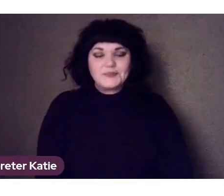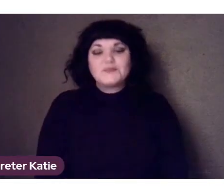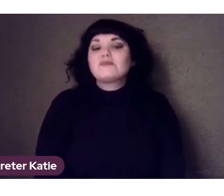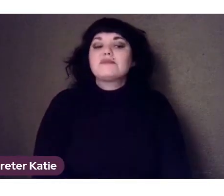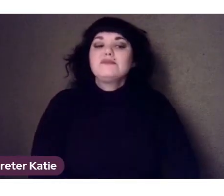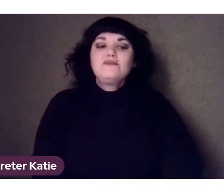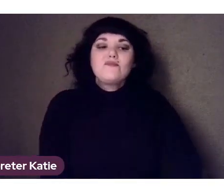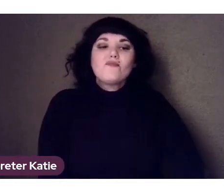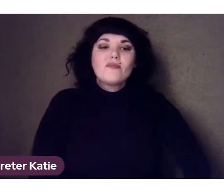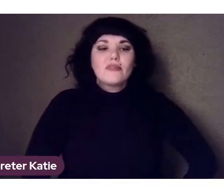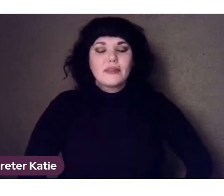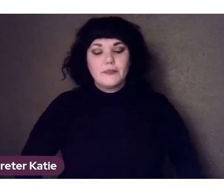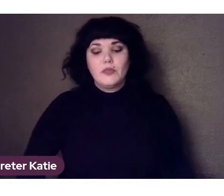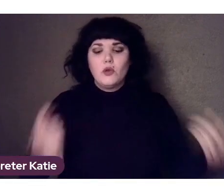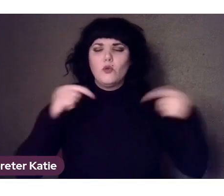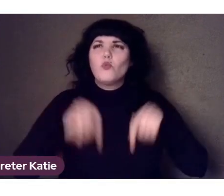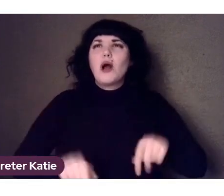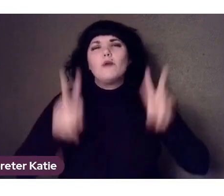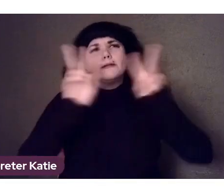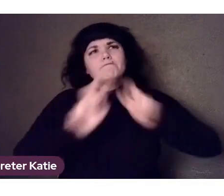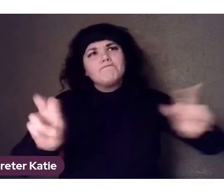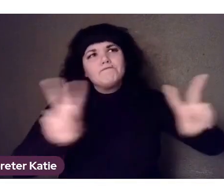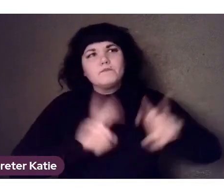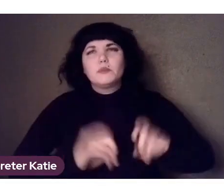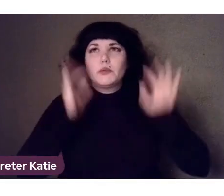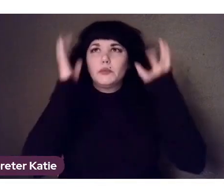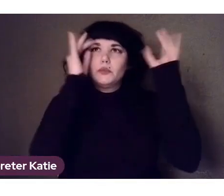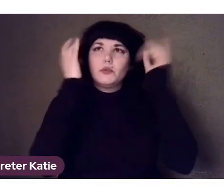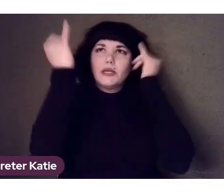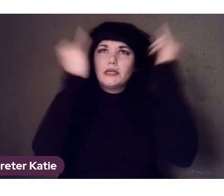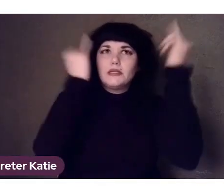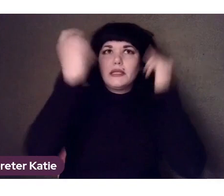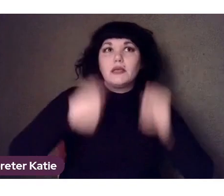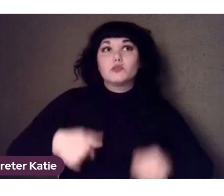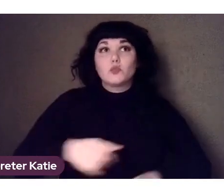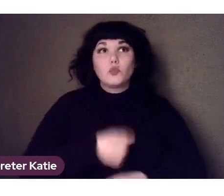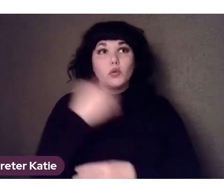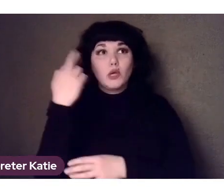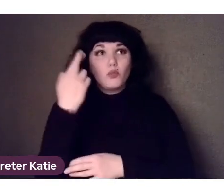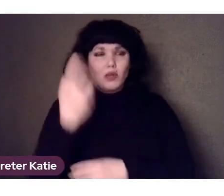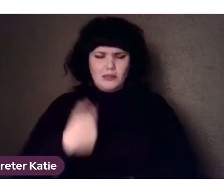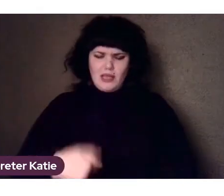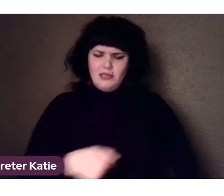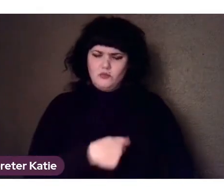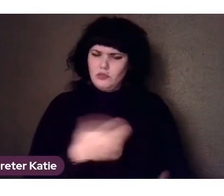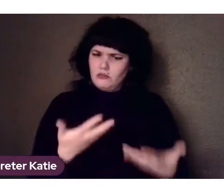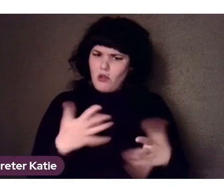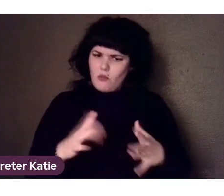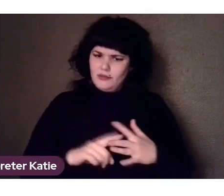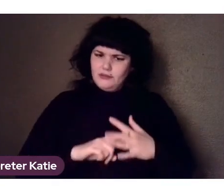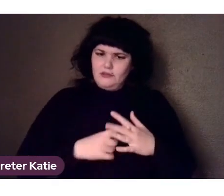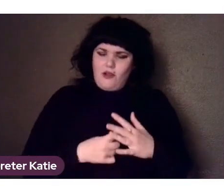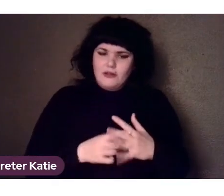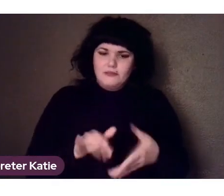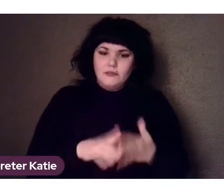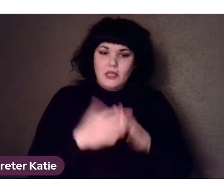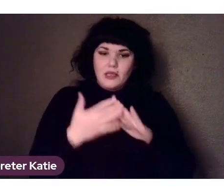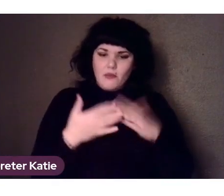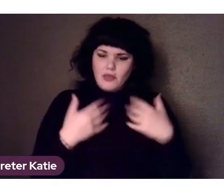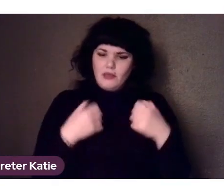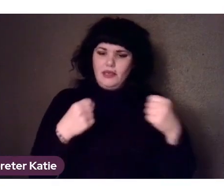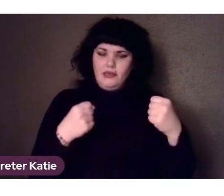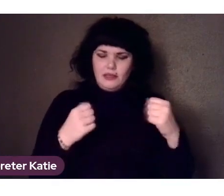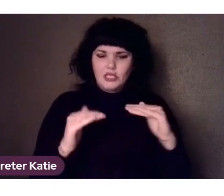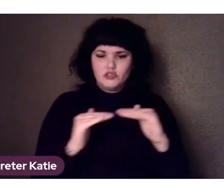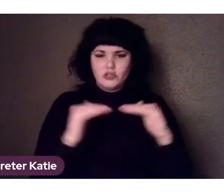As we were exploring these ideas, we were realizing that we had already started becoming a healing justice practice site,